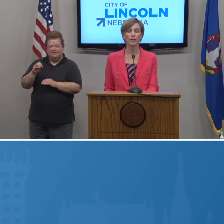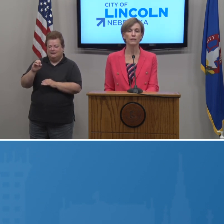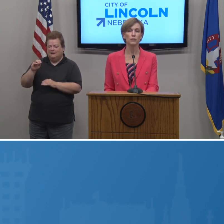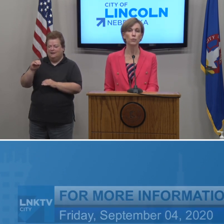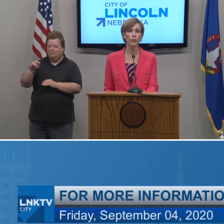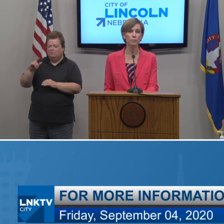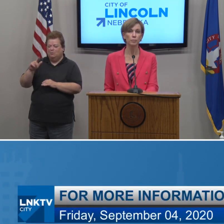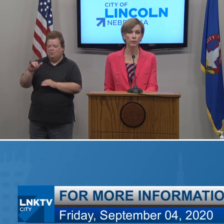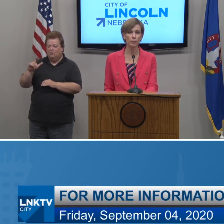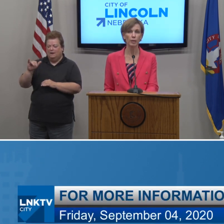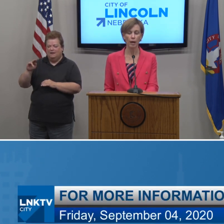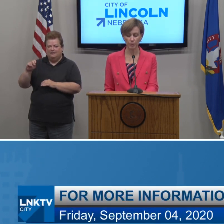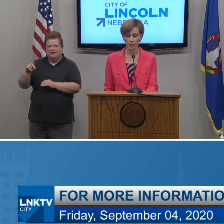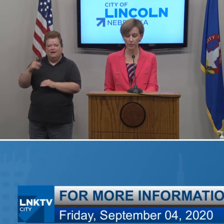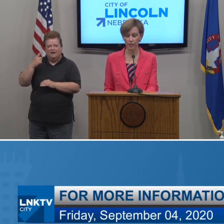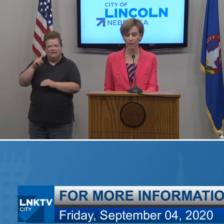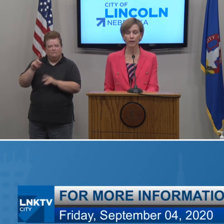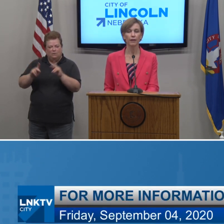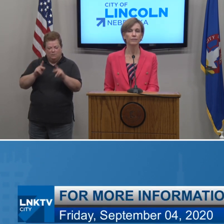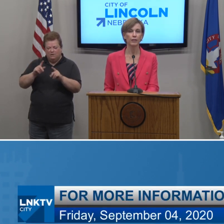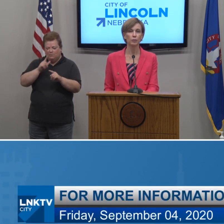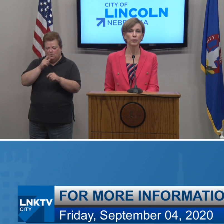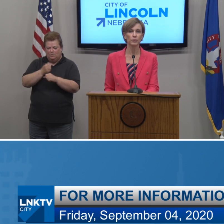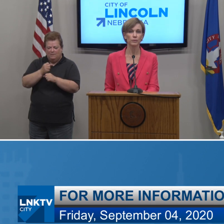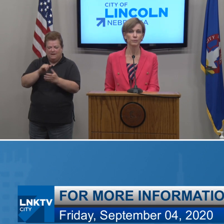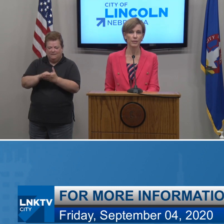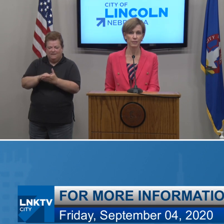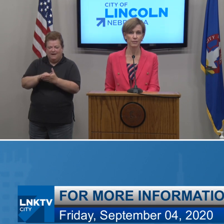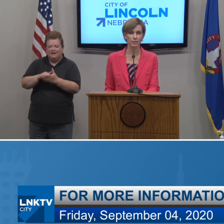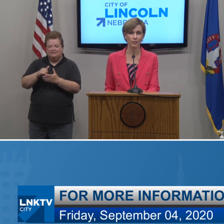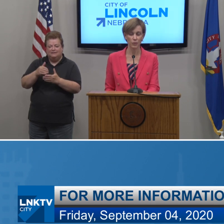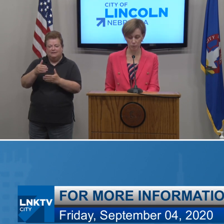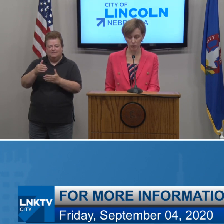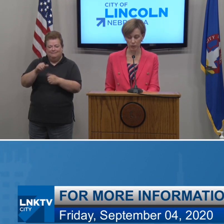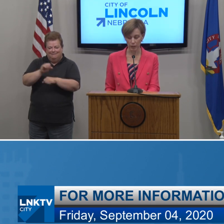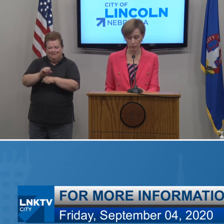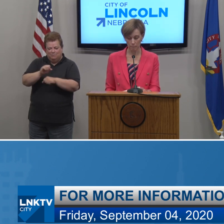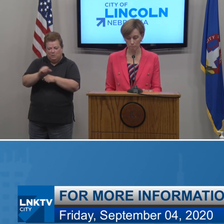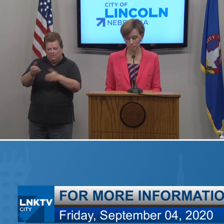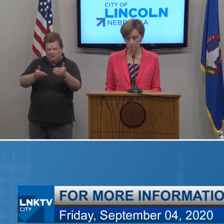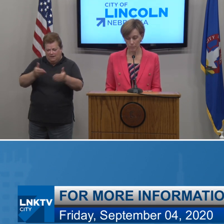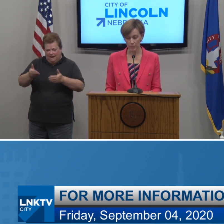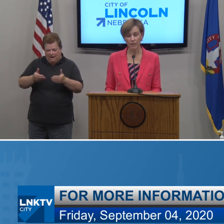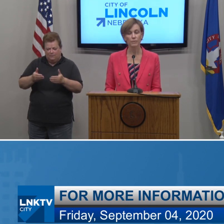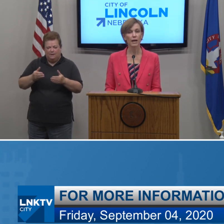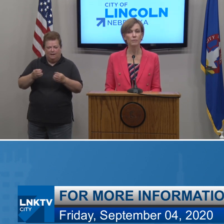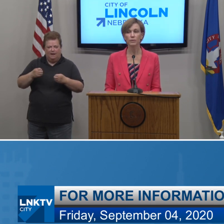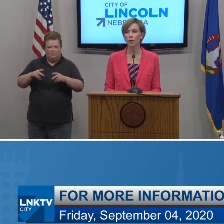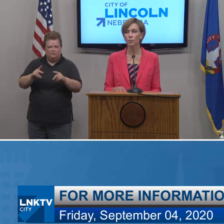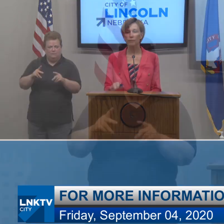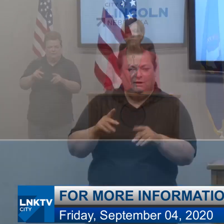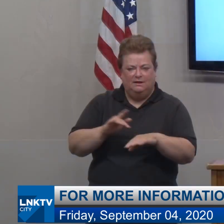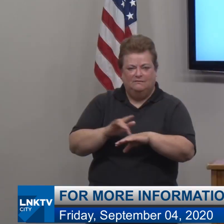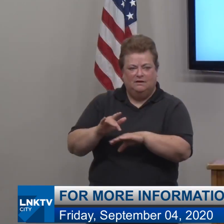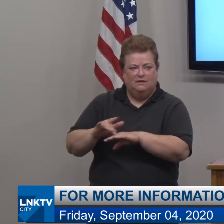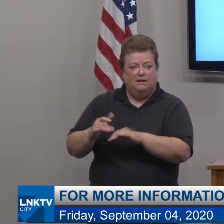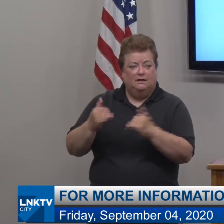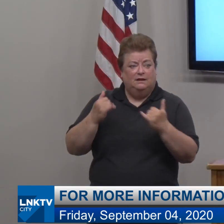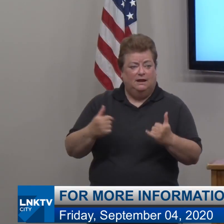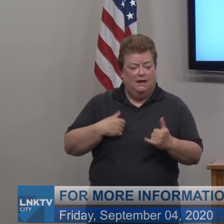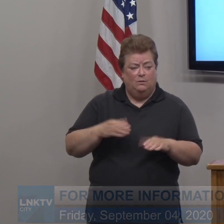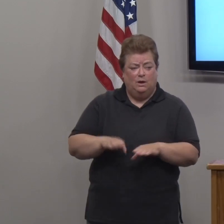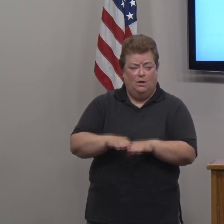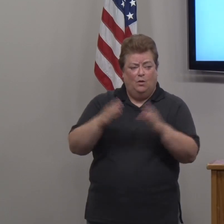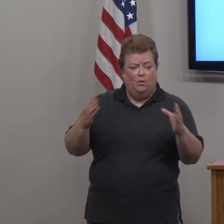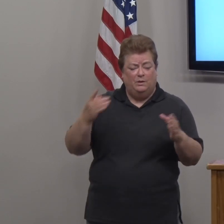Need for making this reemployment opportunity available to residents in our community. With that, we'll open it up for questions